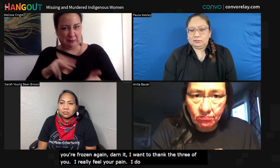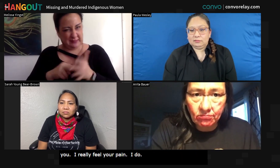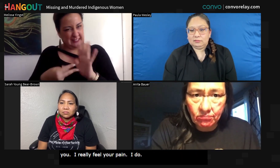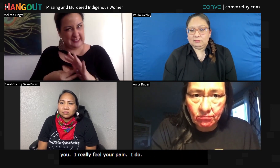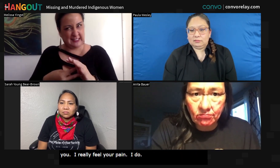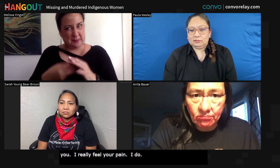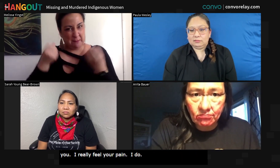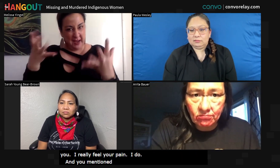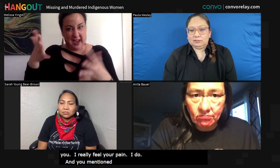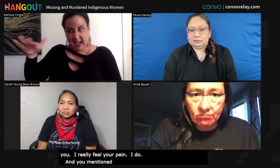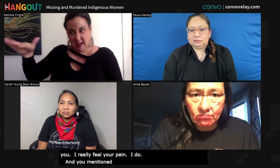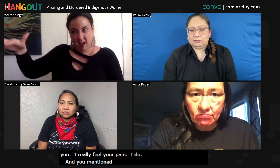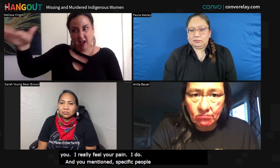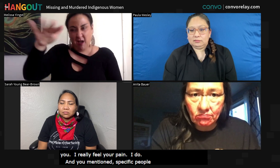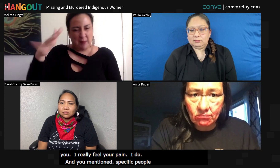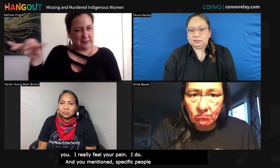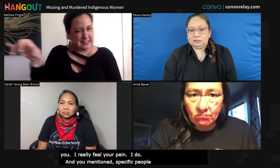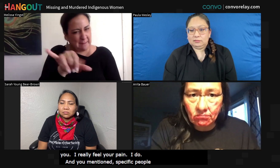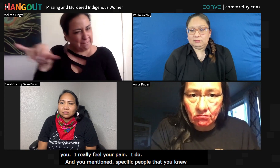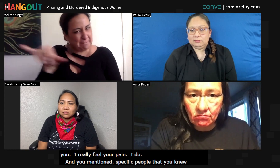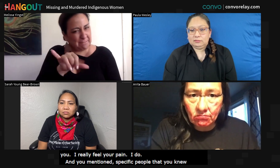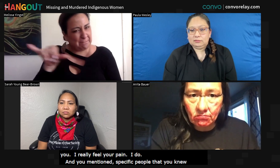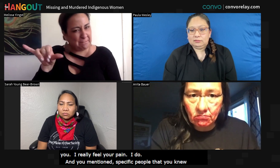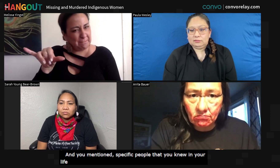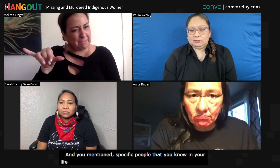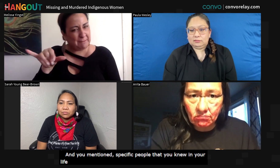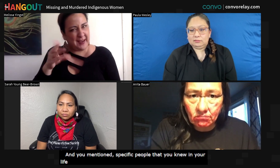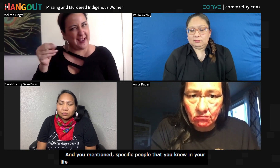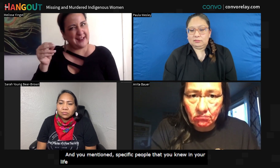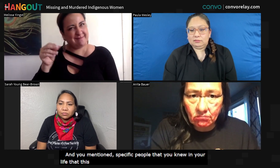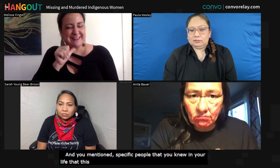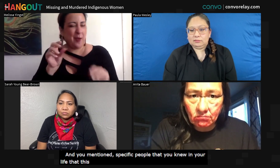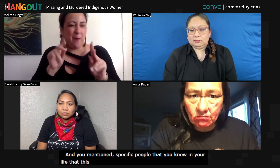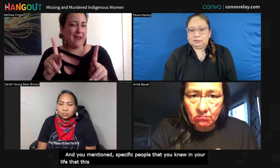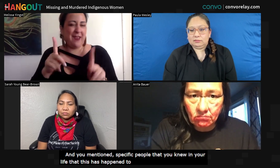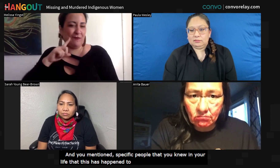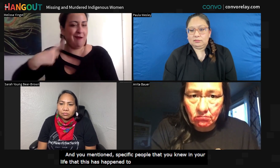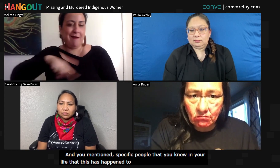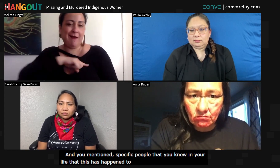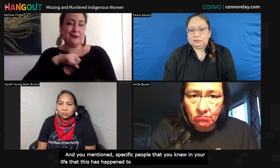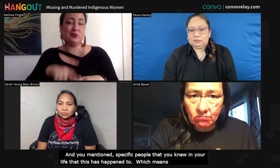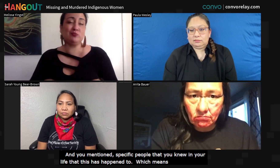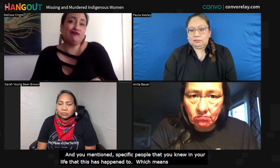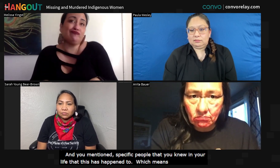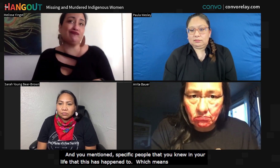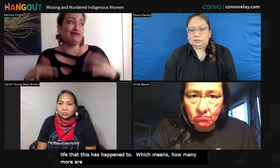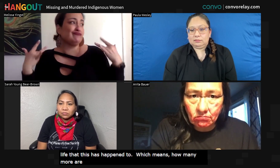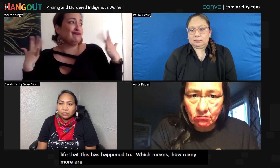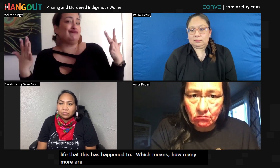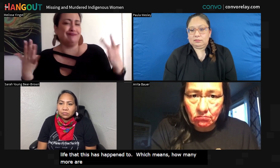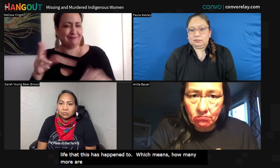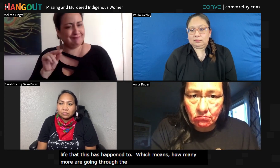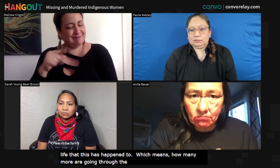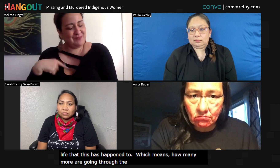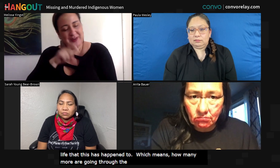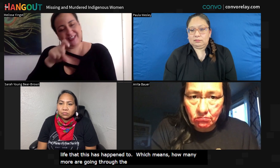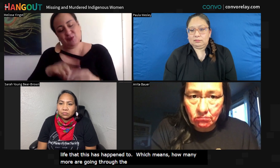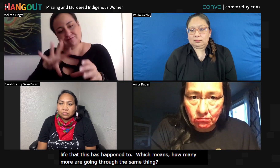life that this has happened to, which means how many more are going through the same thing? And that's not okay for us, right? We can't